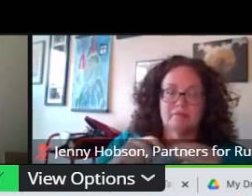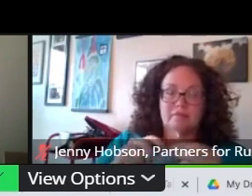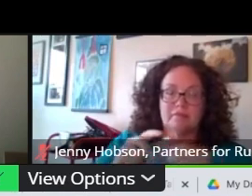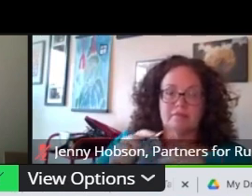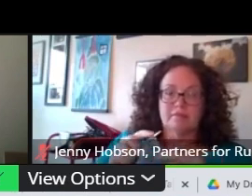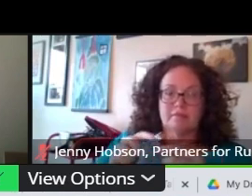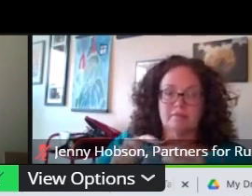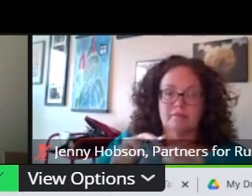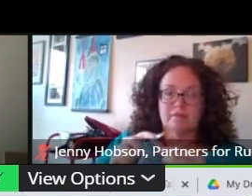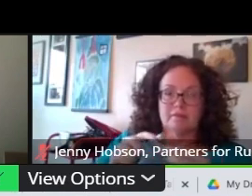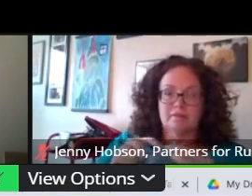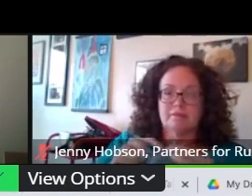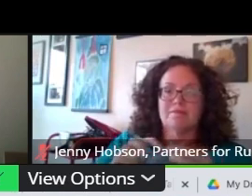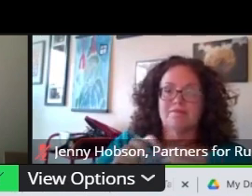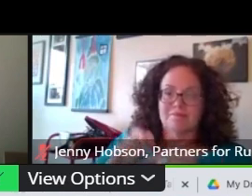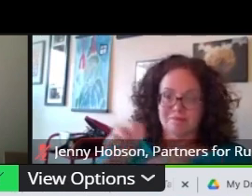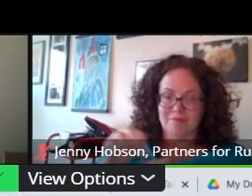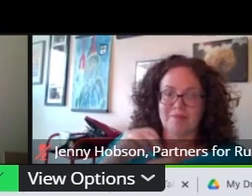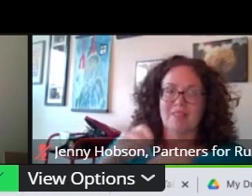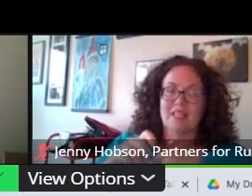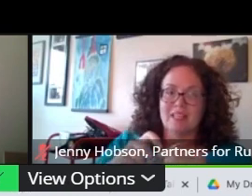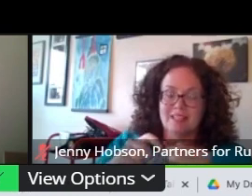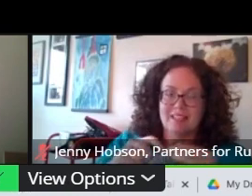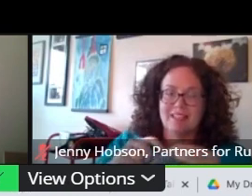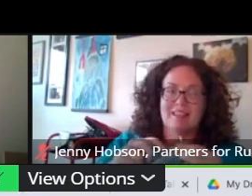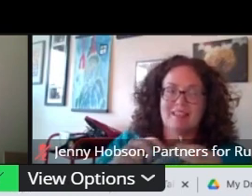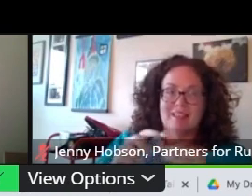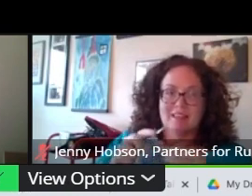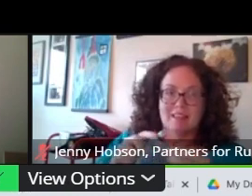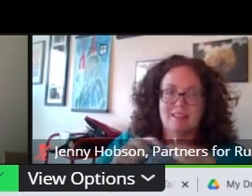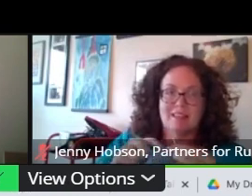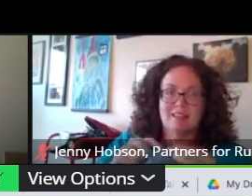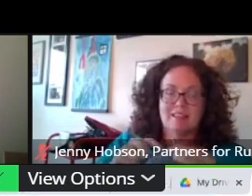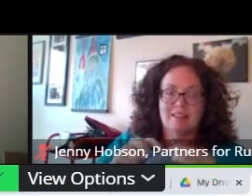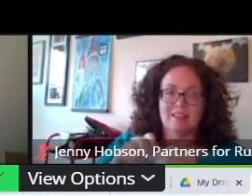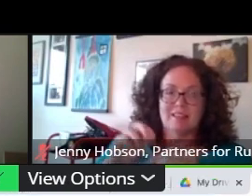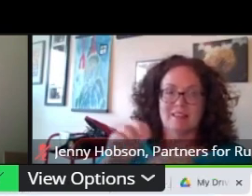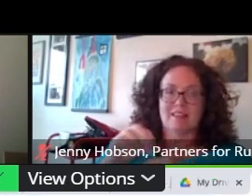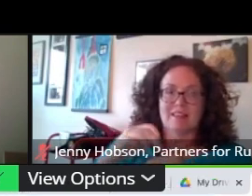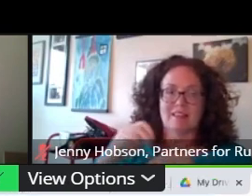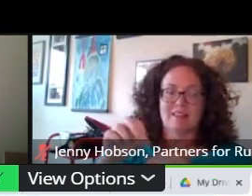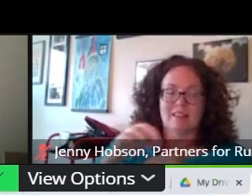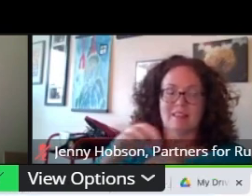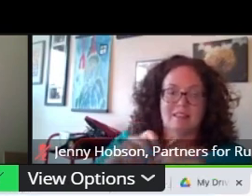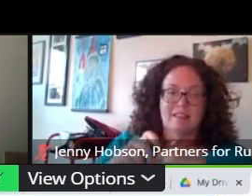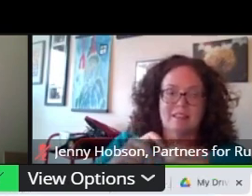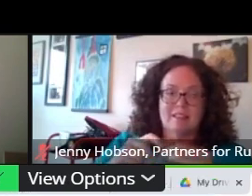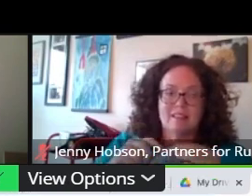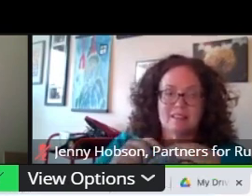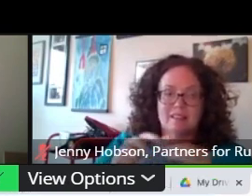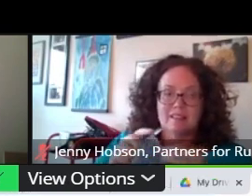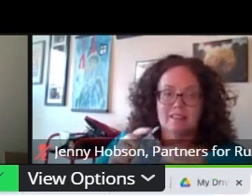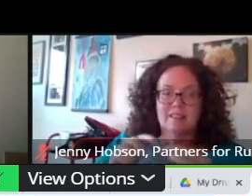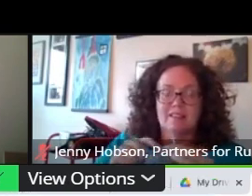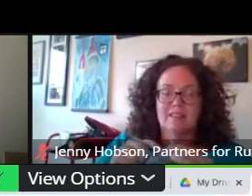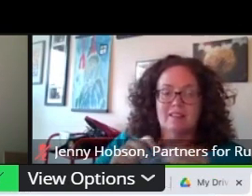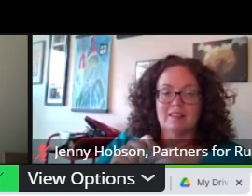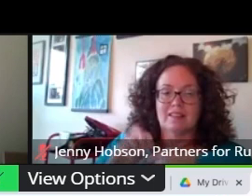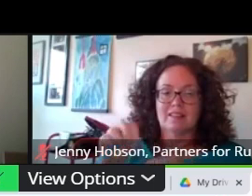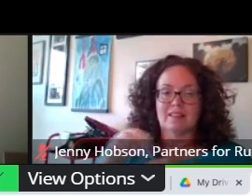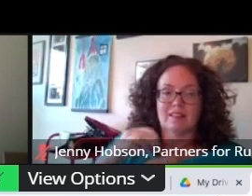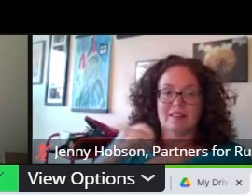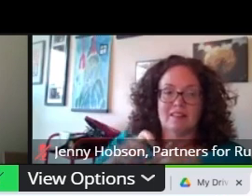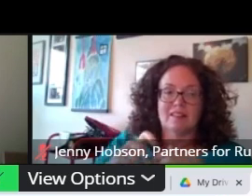All you see is a blank screen, right? Right. Yes, there is a blank. Yeah. Well, let me scroll down here.